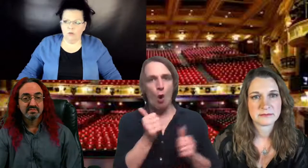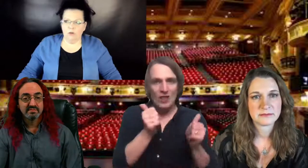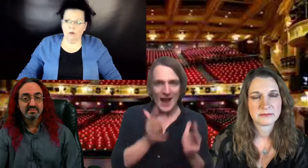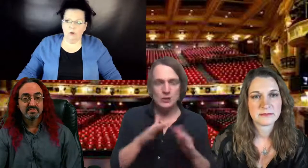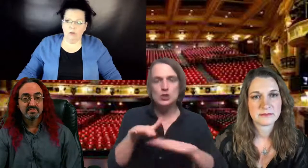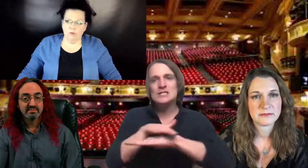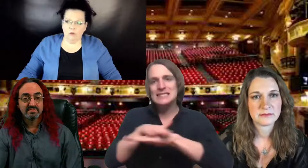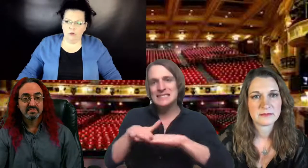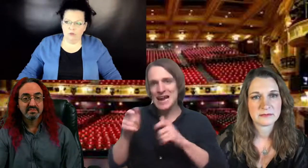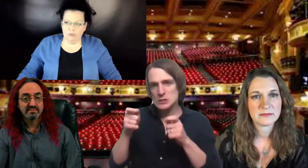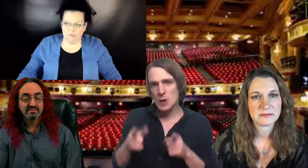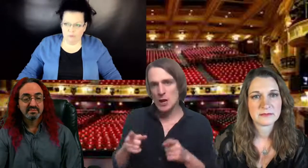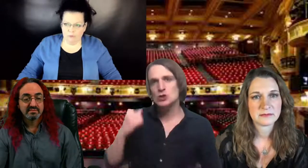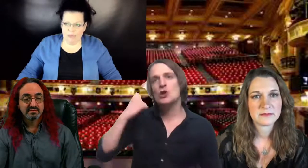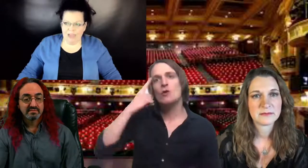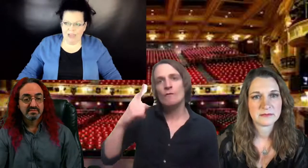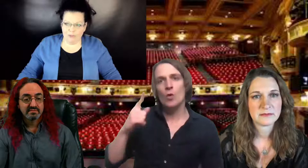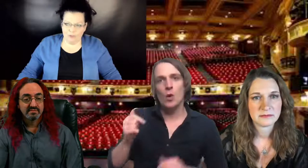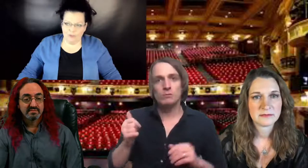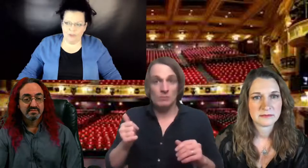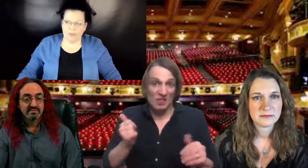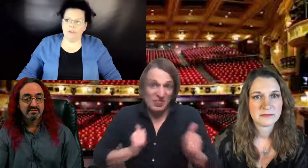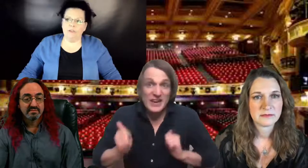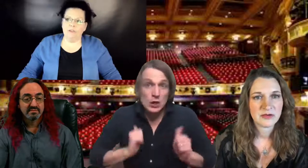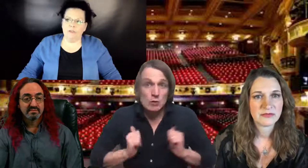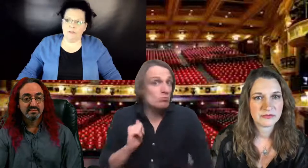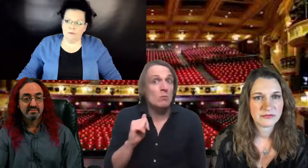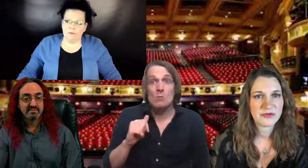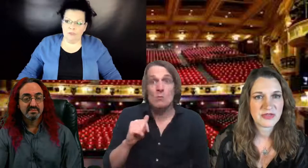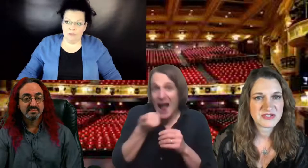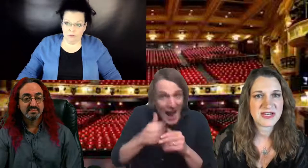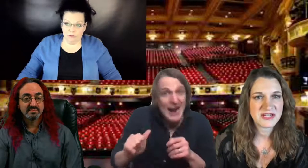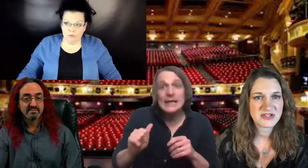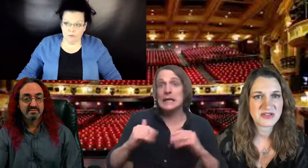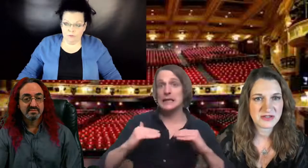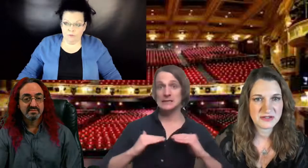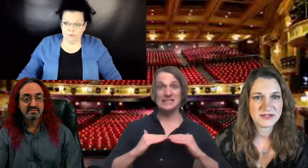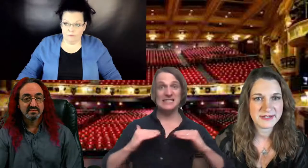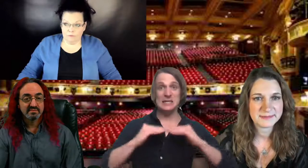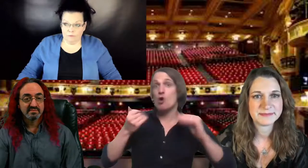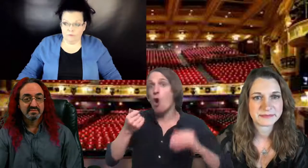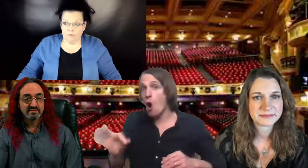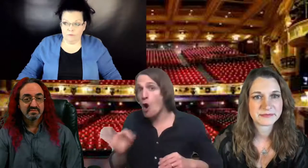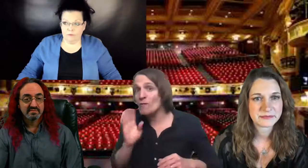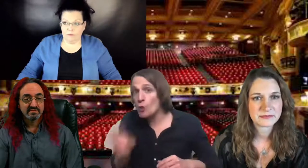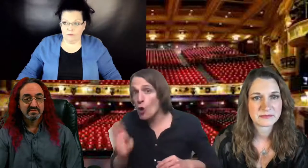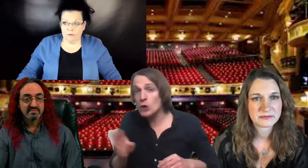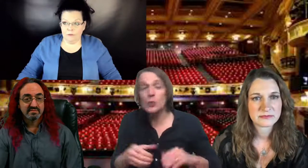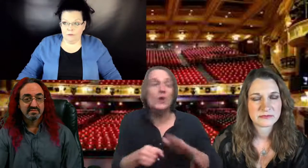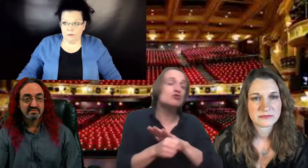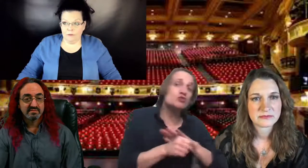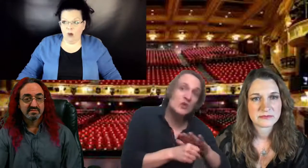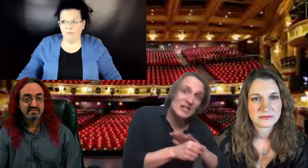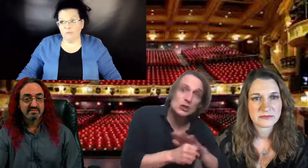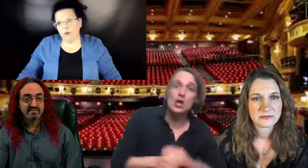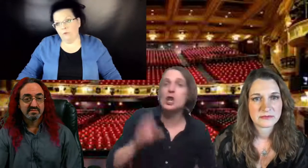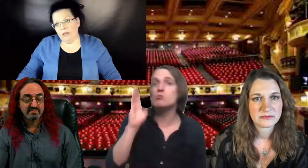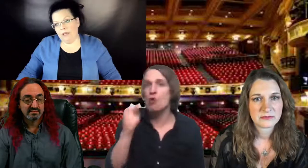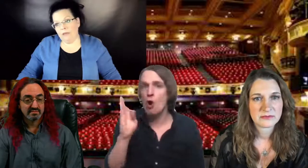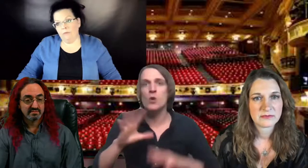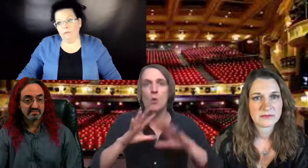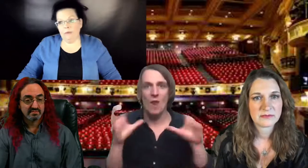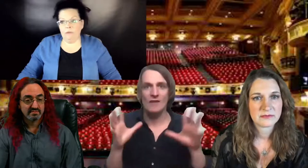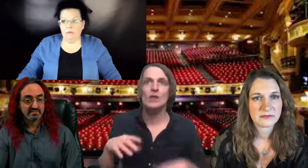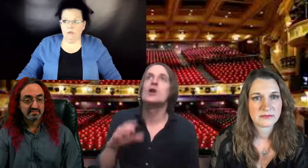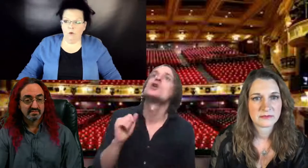So we're all union members, actors for with theater, yeah. Off